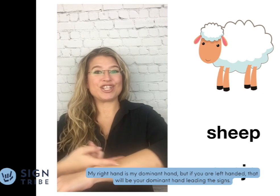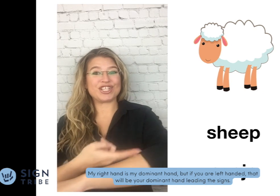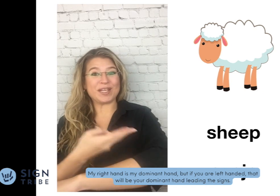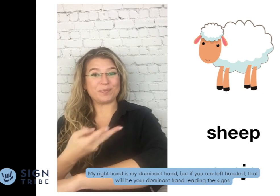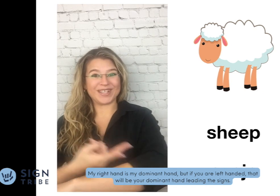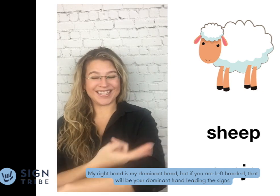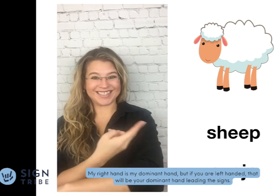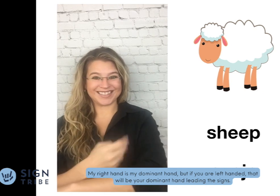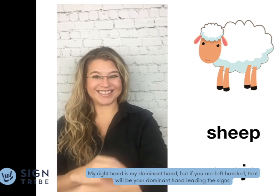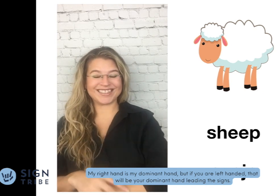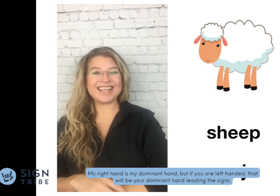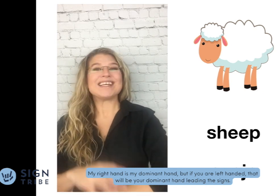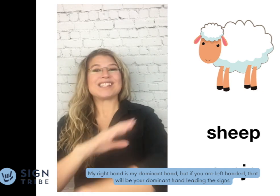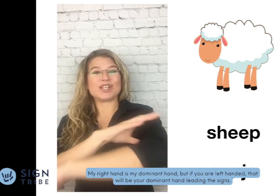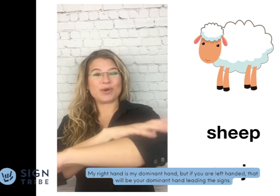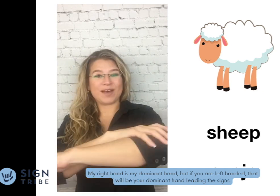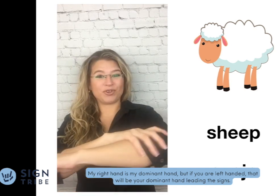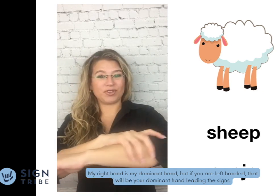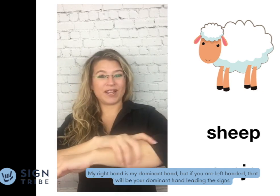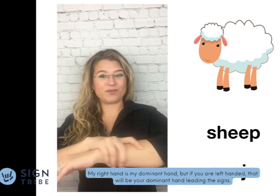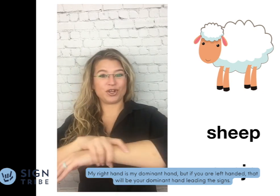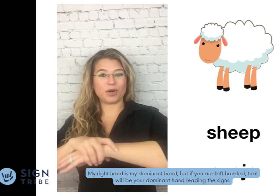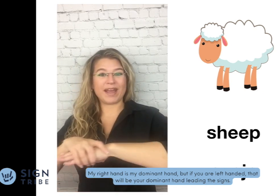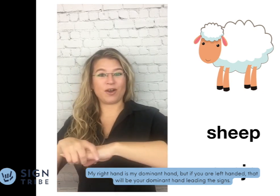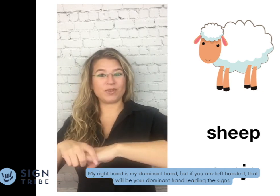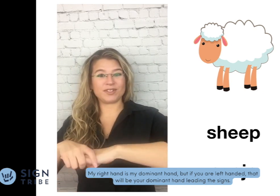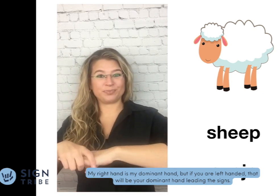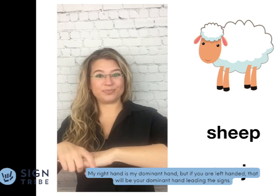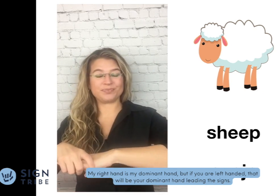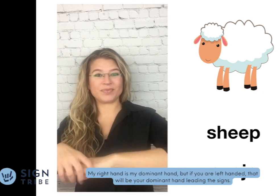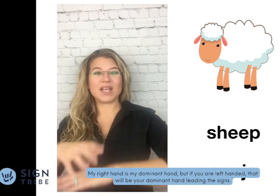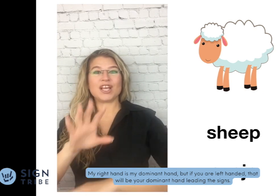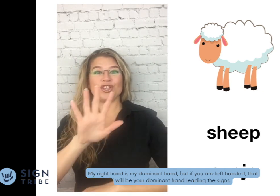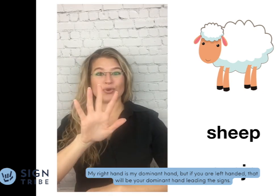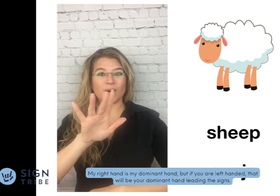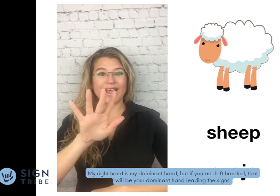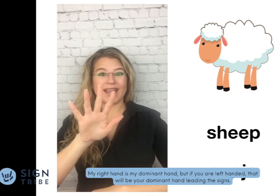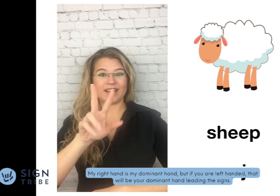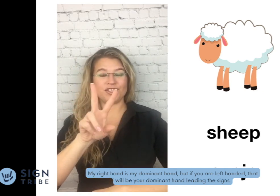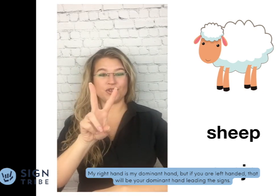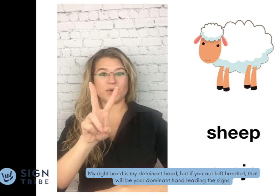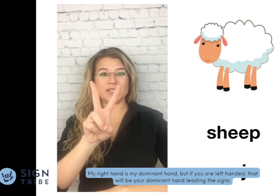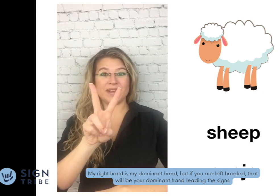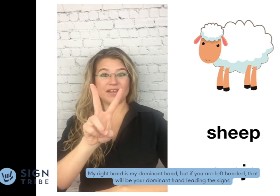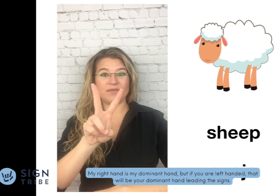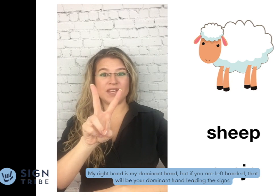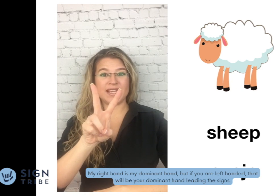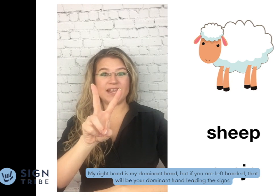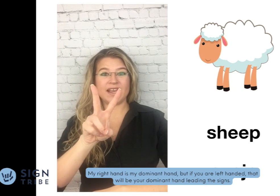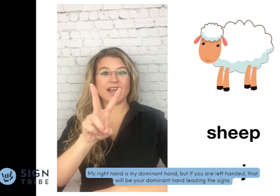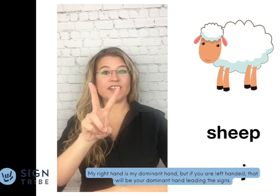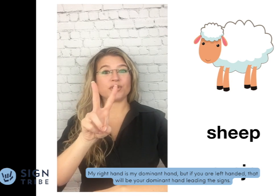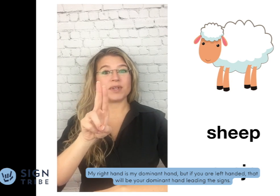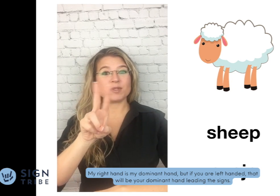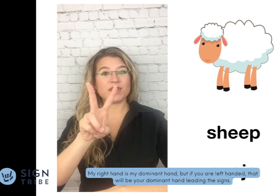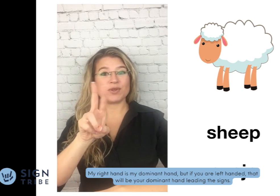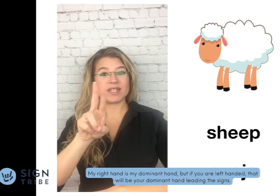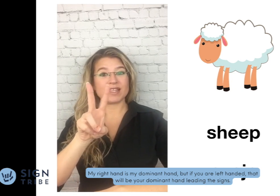Sheep. So have your left arm out. Your right hand, you're going to make a V, and you're going to be using them